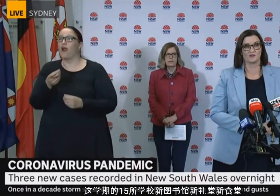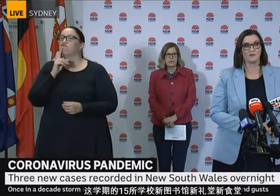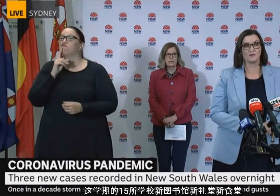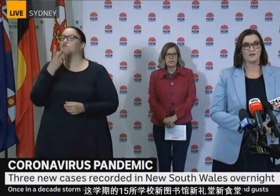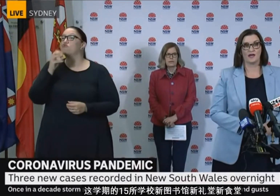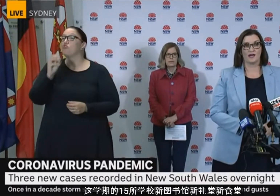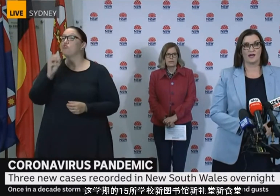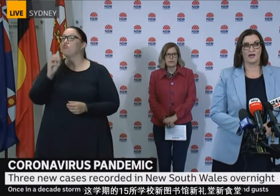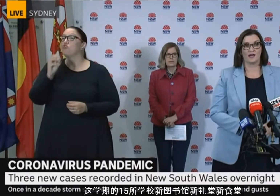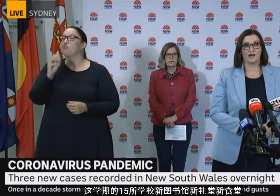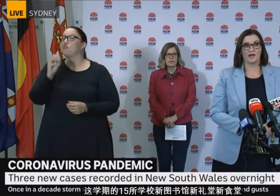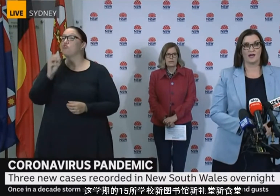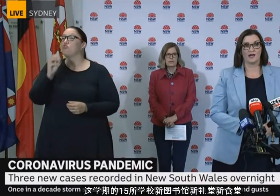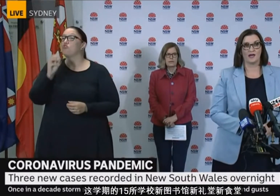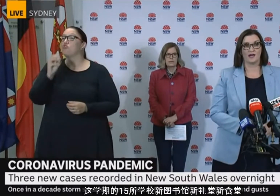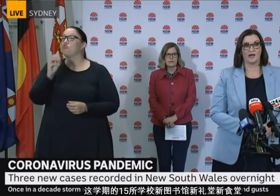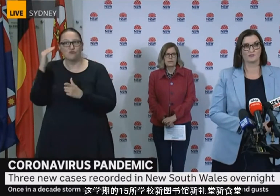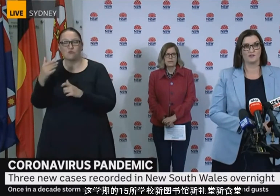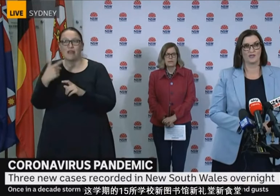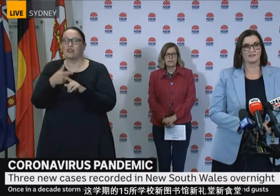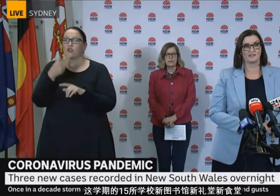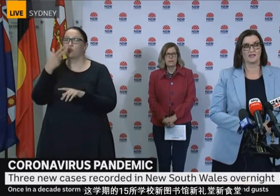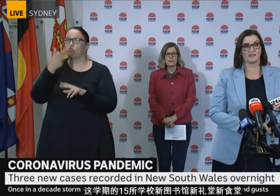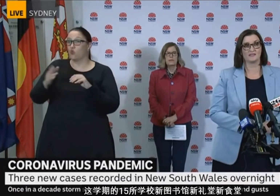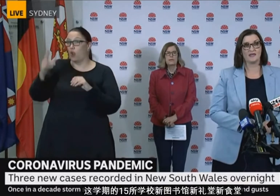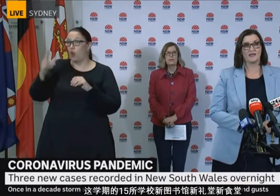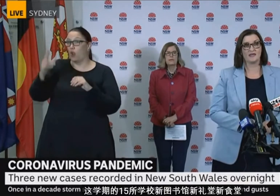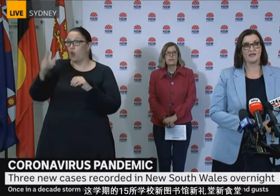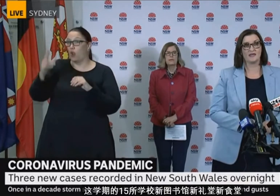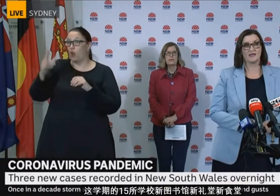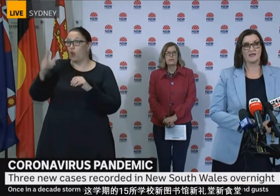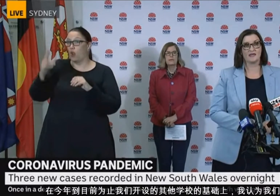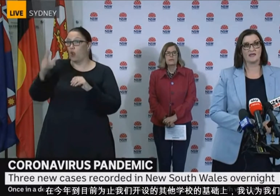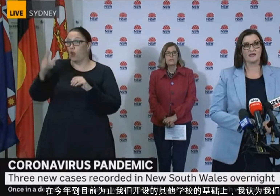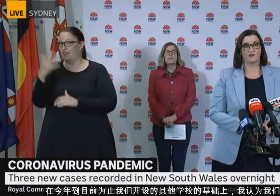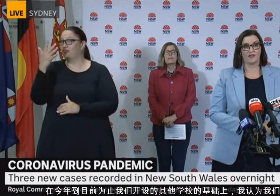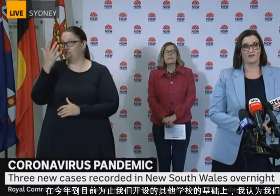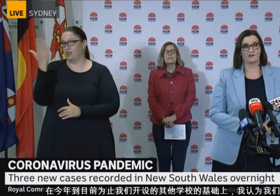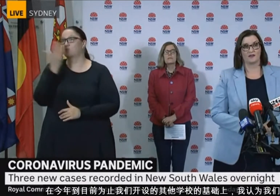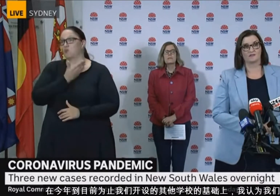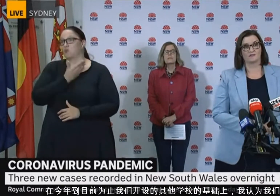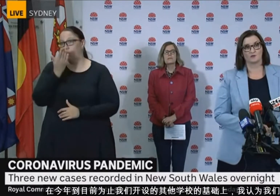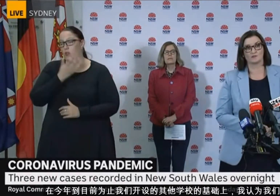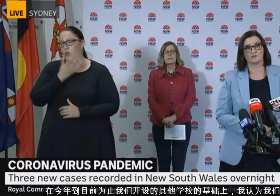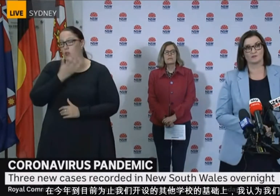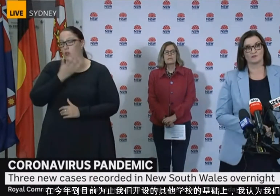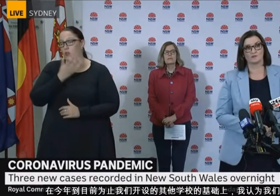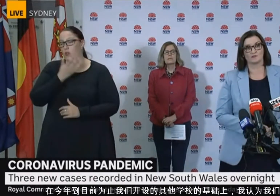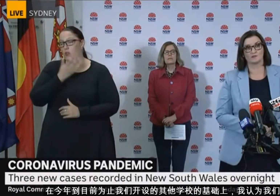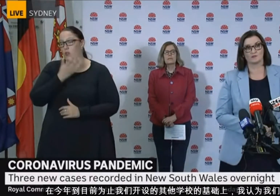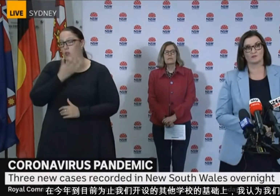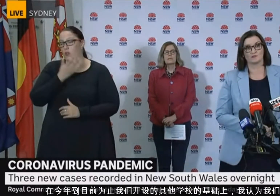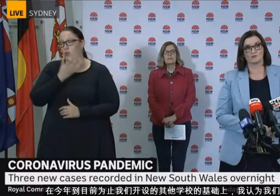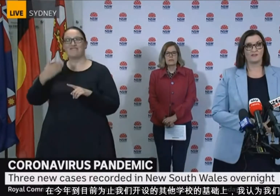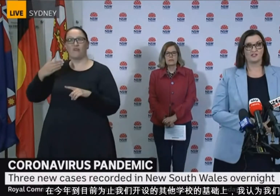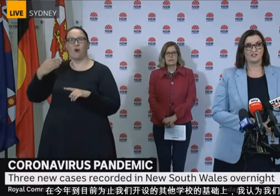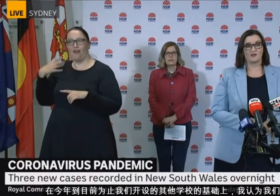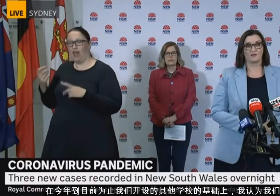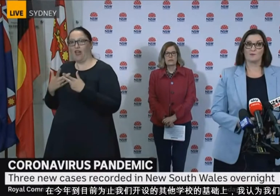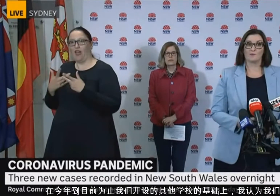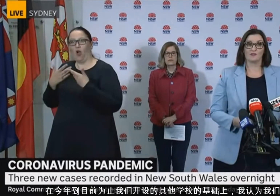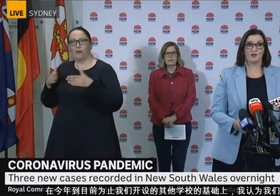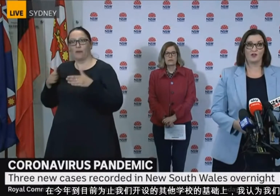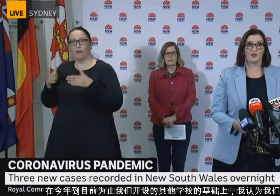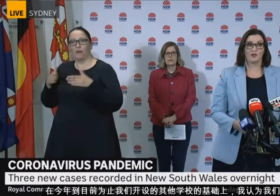across those 15 schools this term, new libraries, new halls, new canteens, and that's building on the other schools that we had